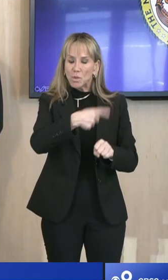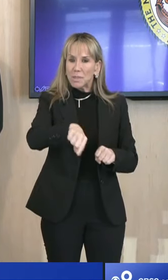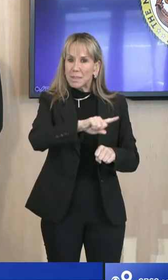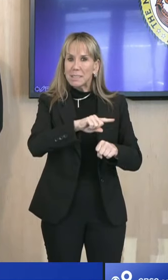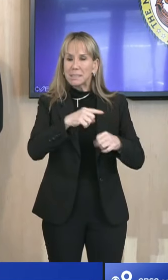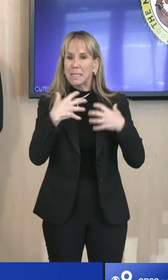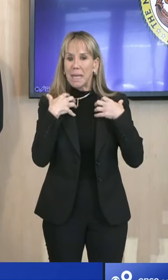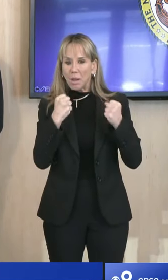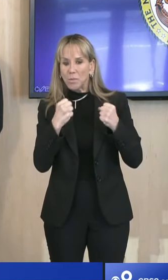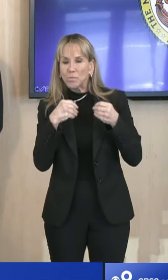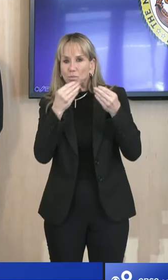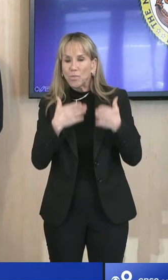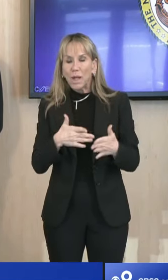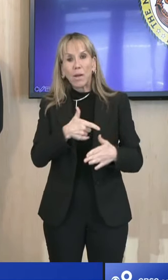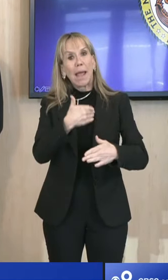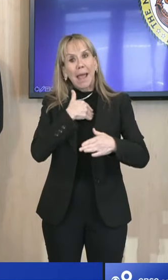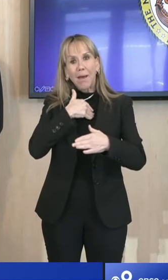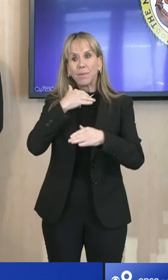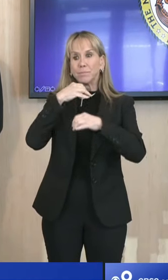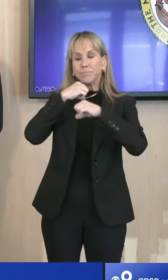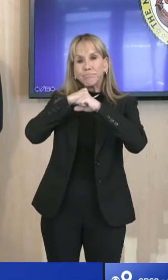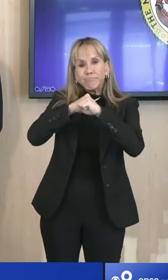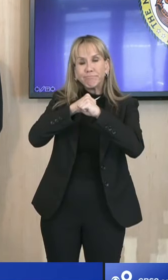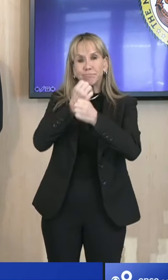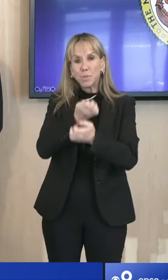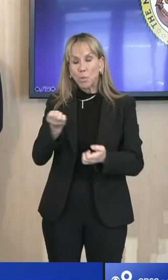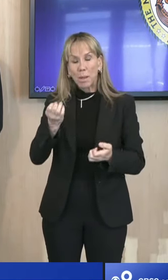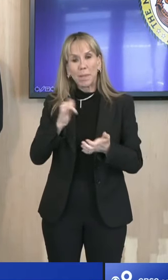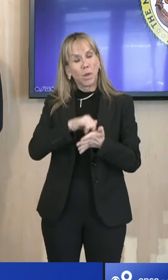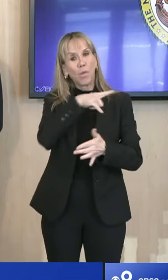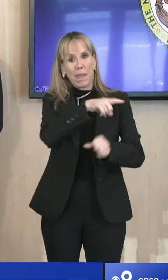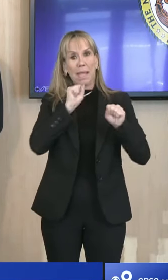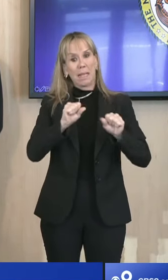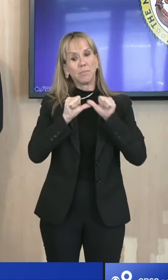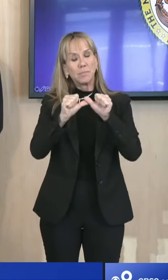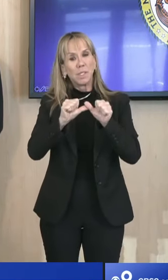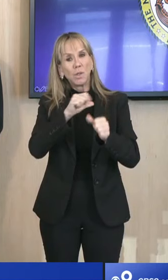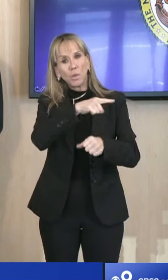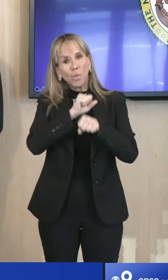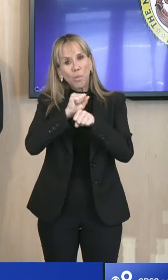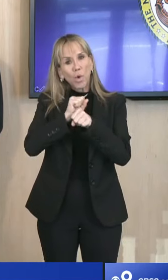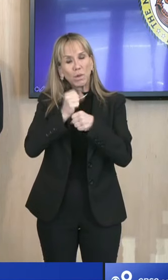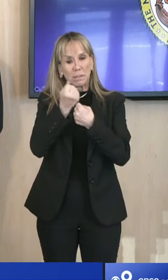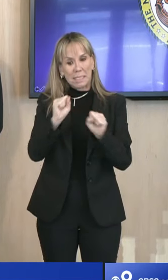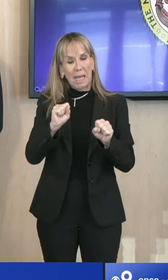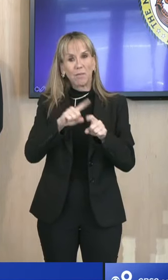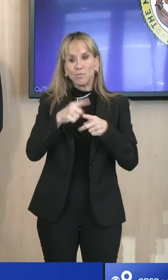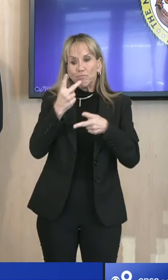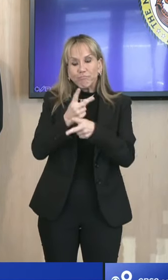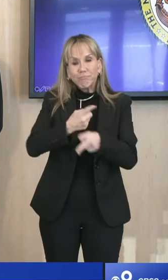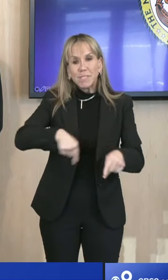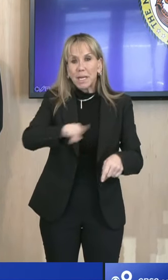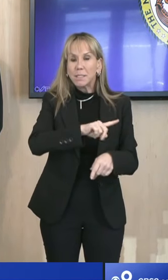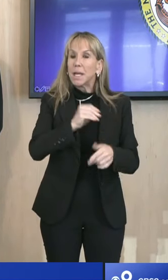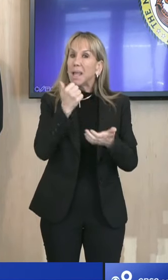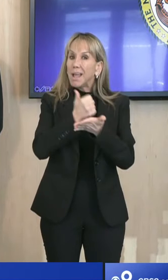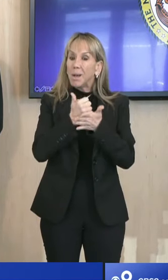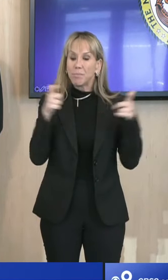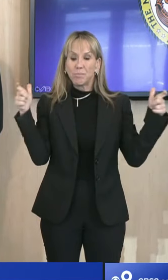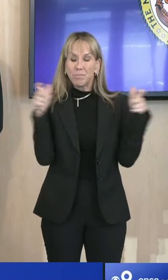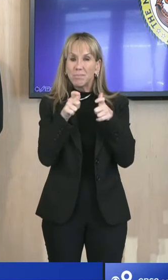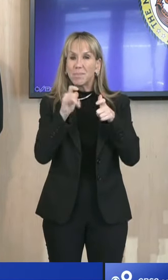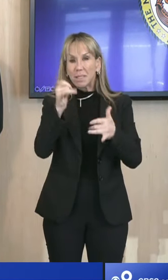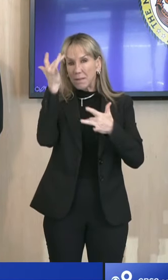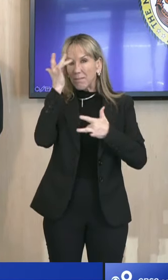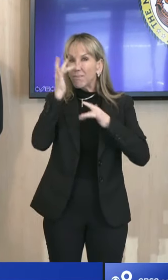the equipment they need to care for us all will enable them to continue to do their job safely, help reduce the spread of infection throughout